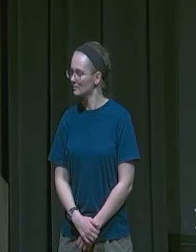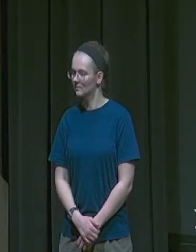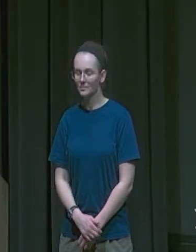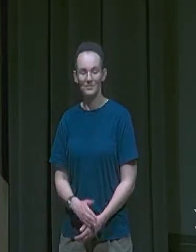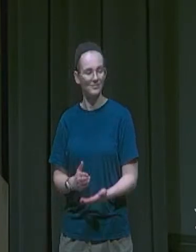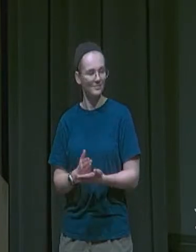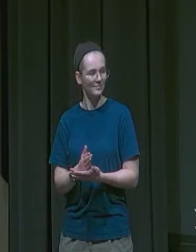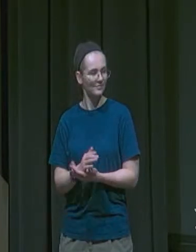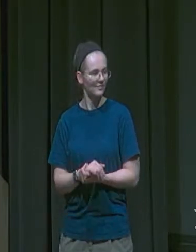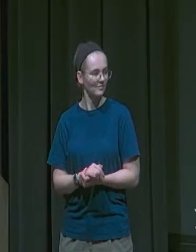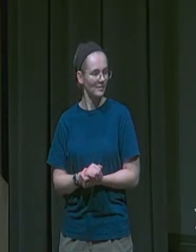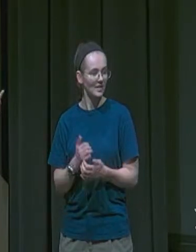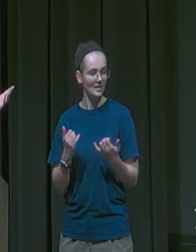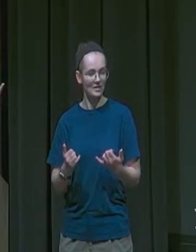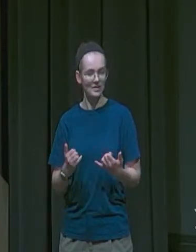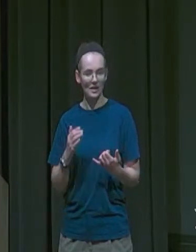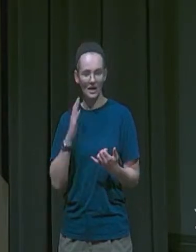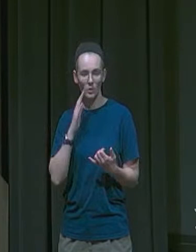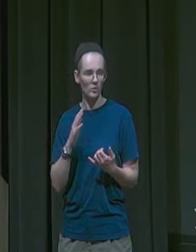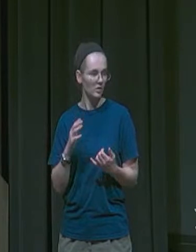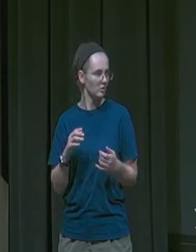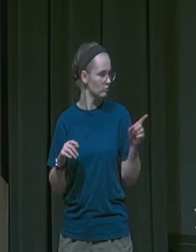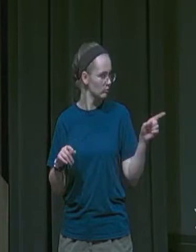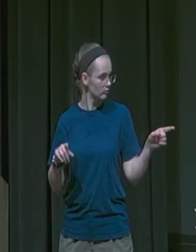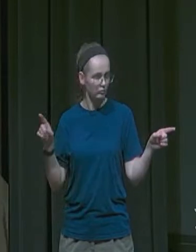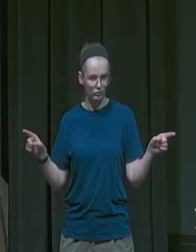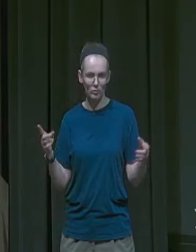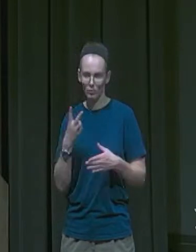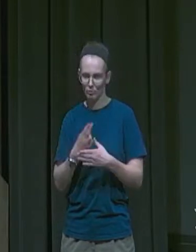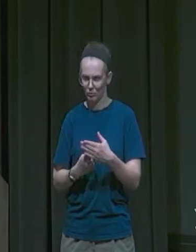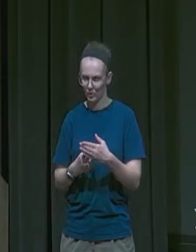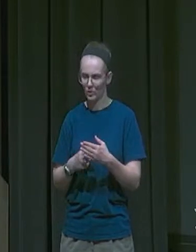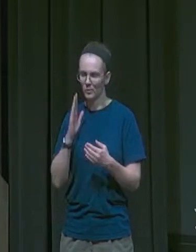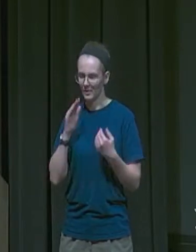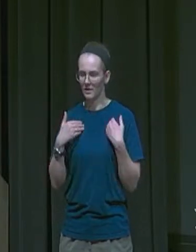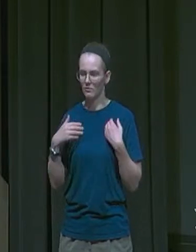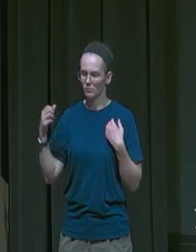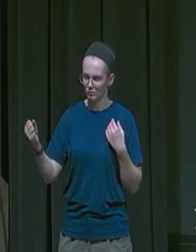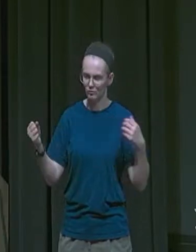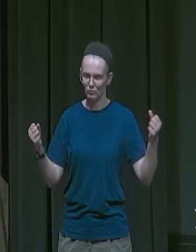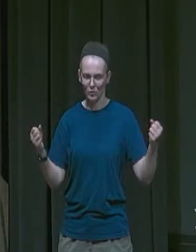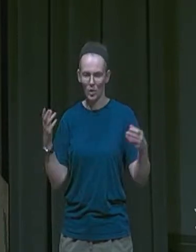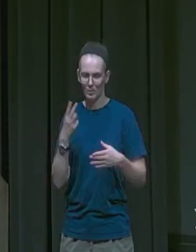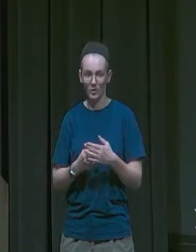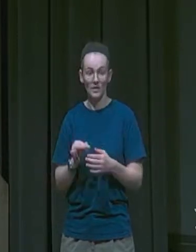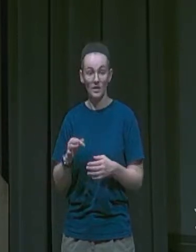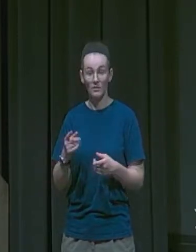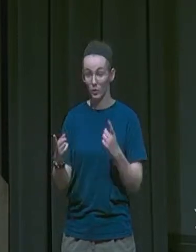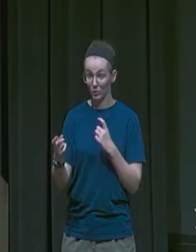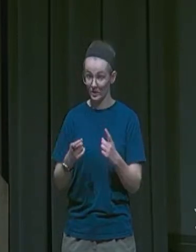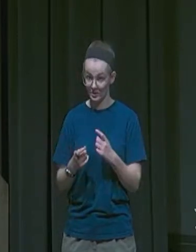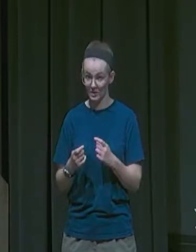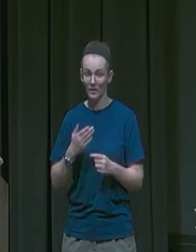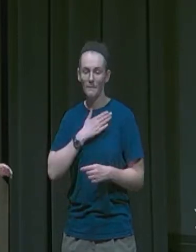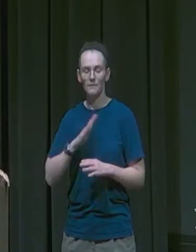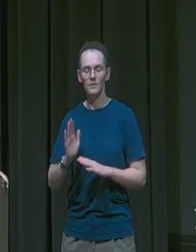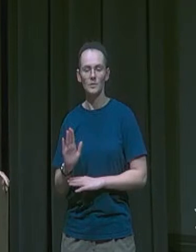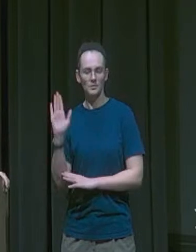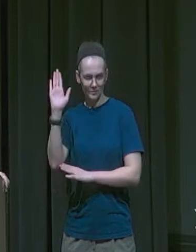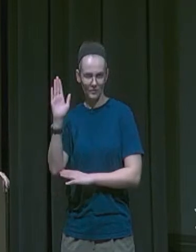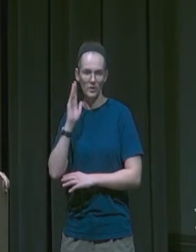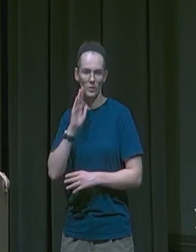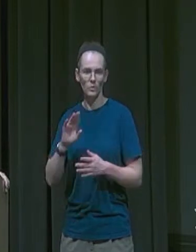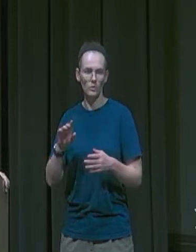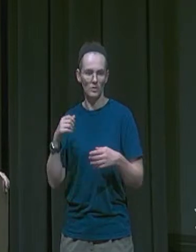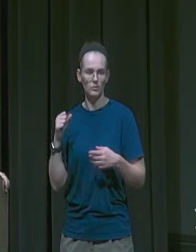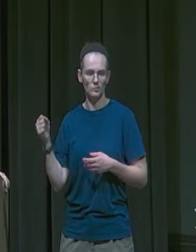All right. So we're going to attack from both sides. We'll have a microphone on each side. If you have a question, please